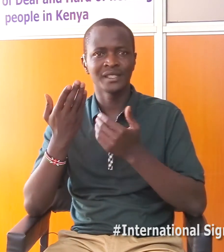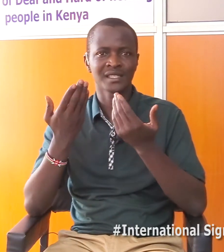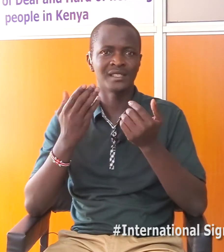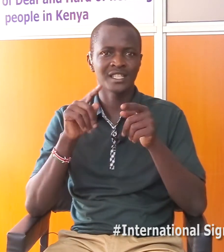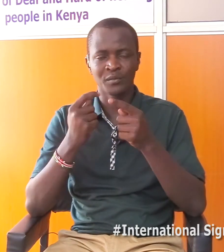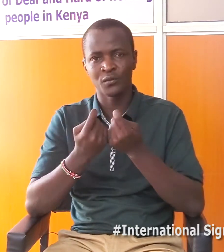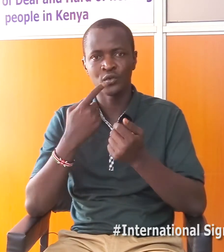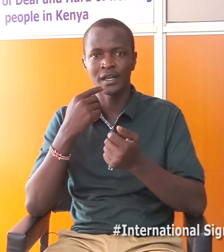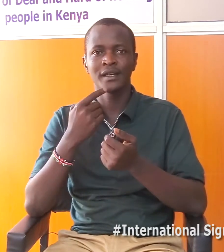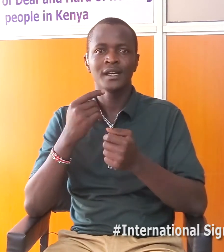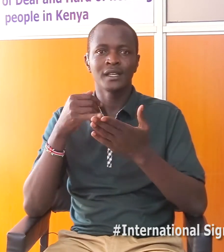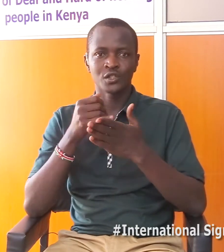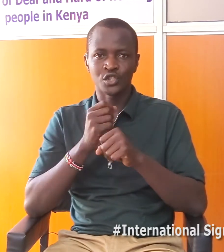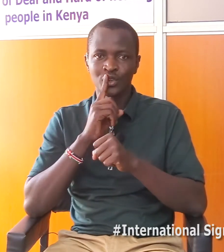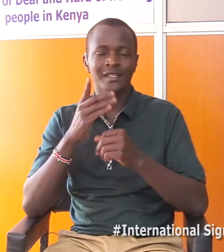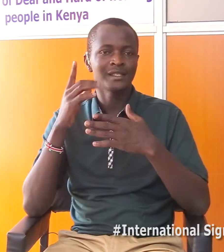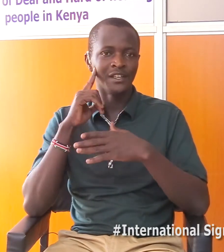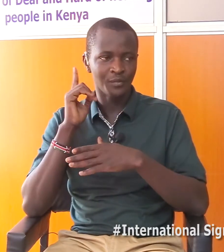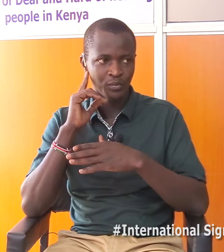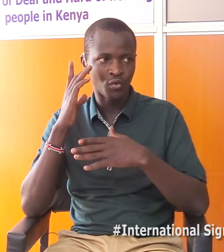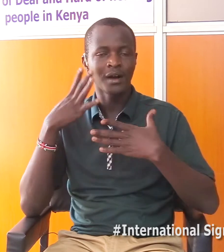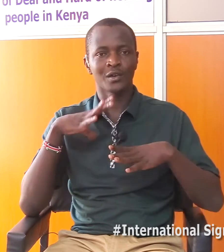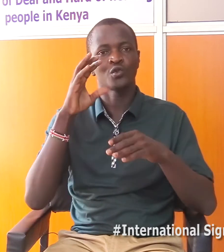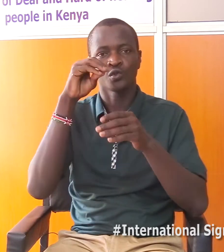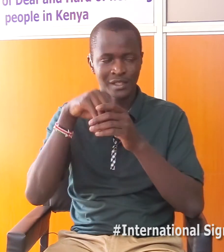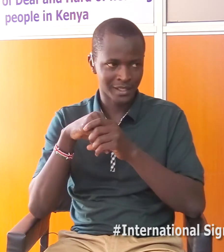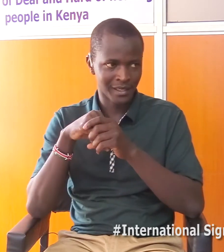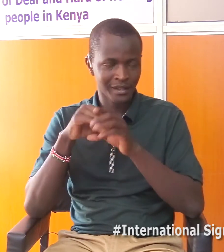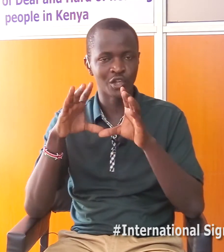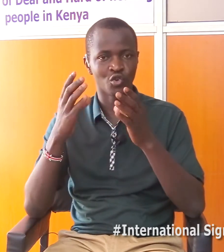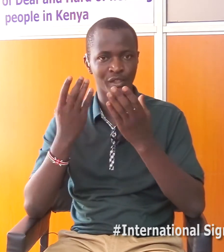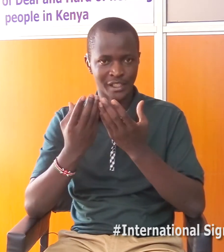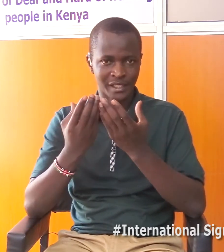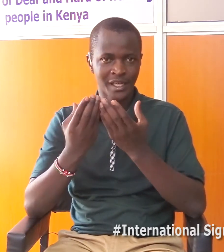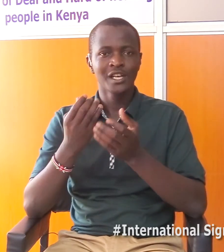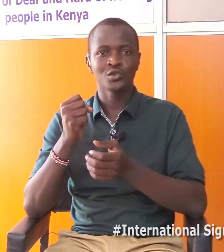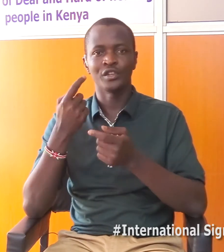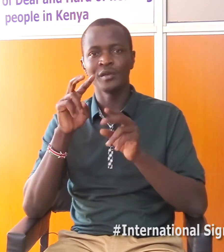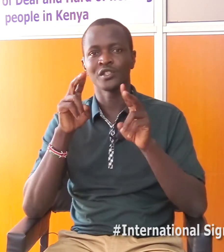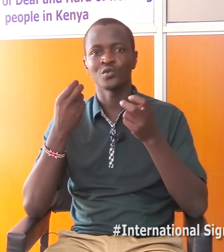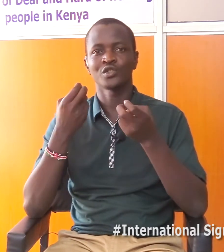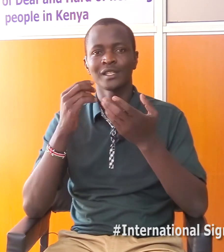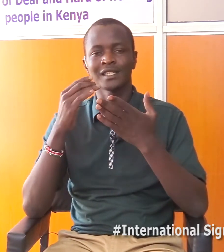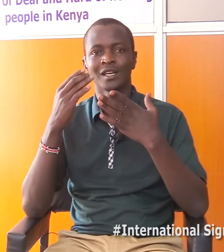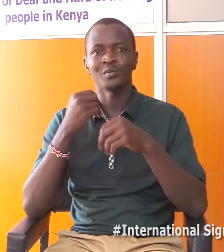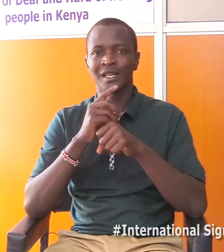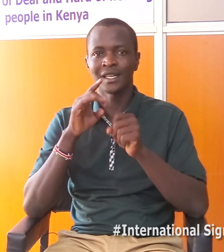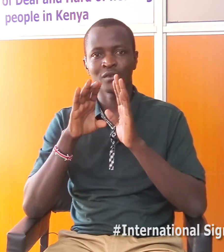just the type of you are, is to ensure that these deaf people are also inside the community. So the theme is to ensure that for